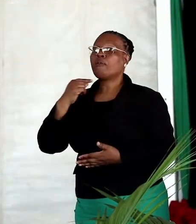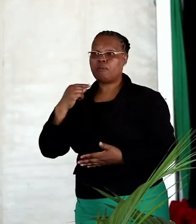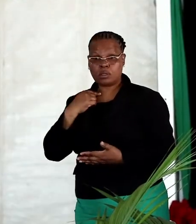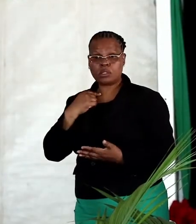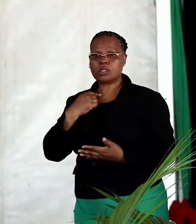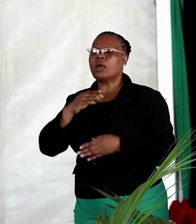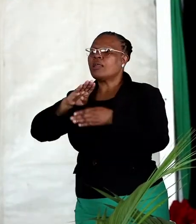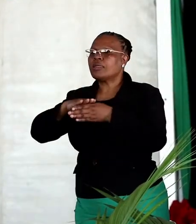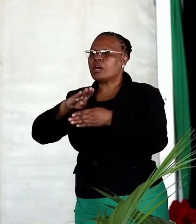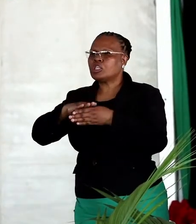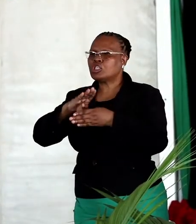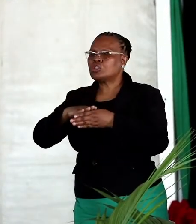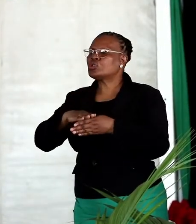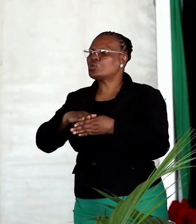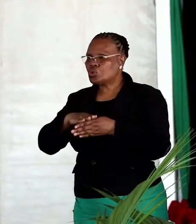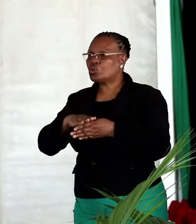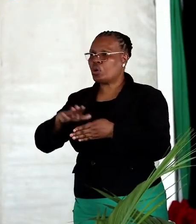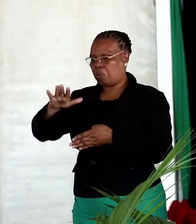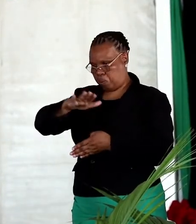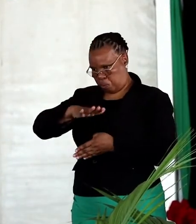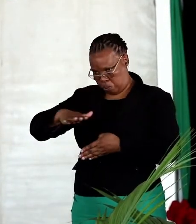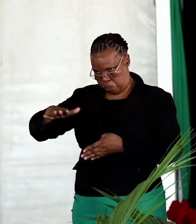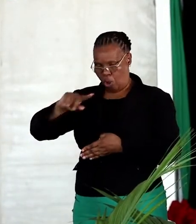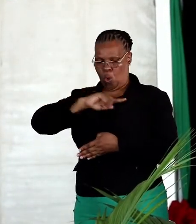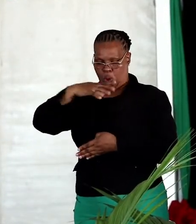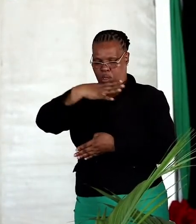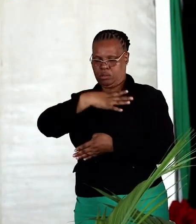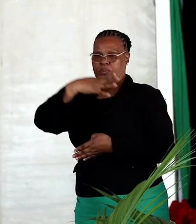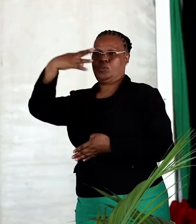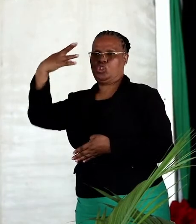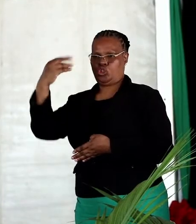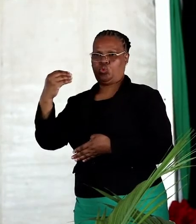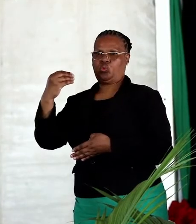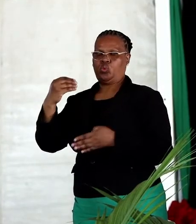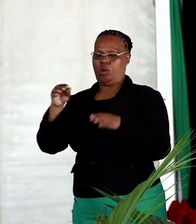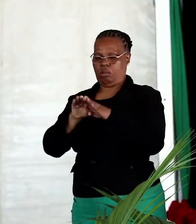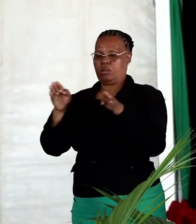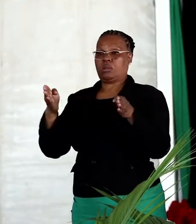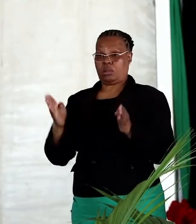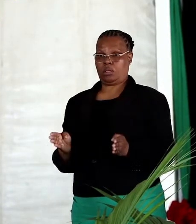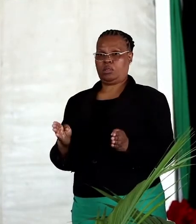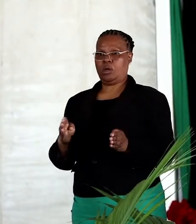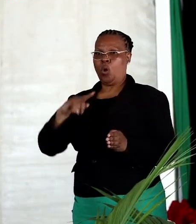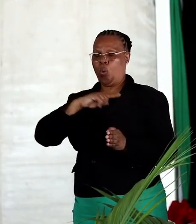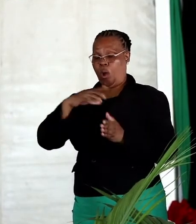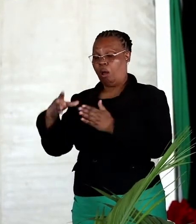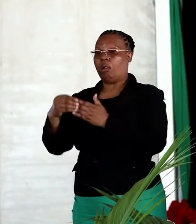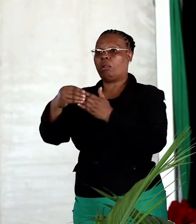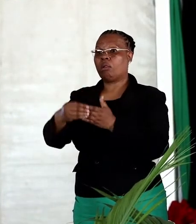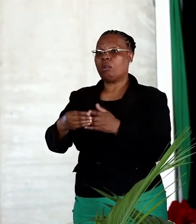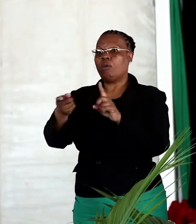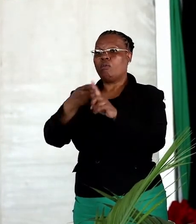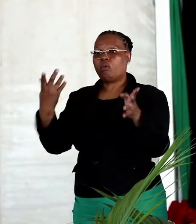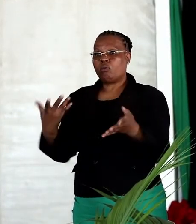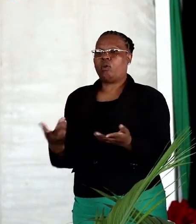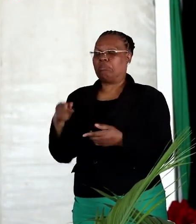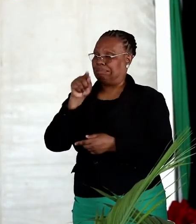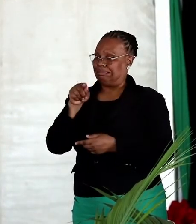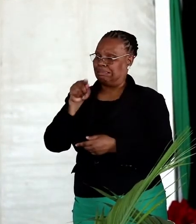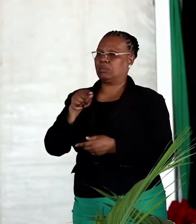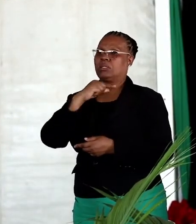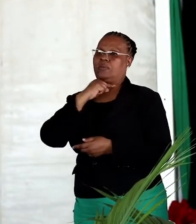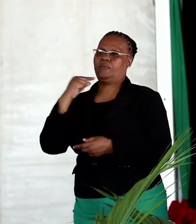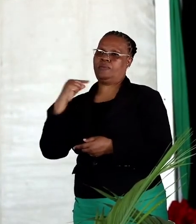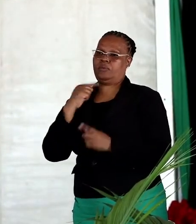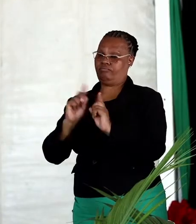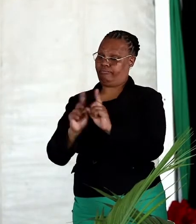Massacre Foundation, we have a spiritual desk that is leading, because we know that